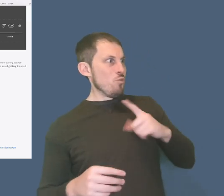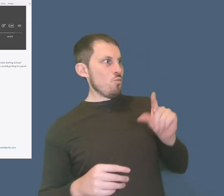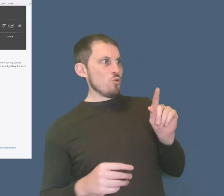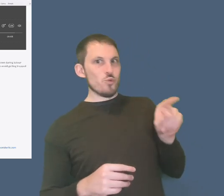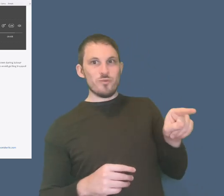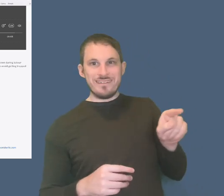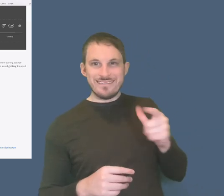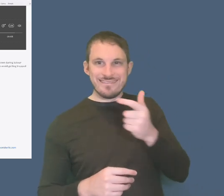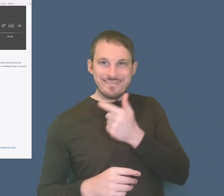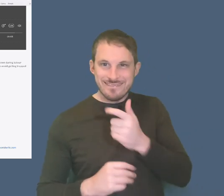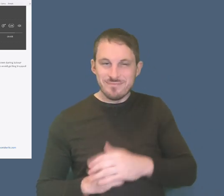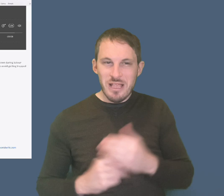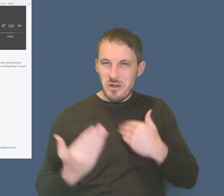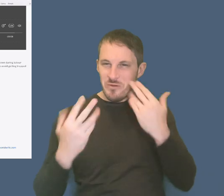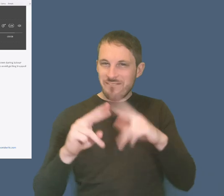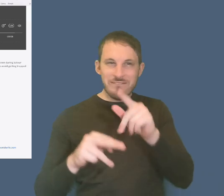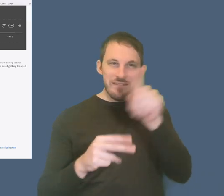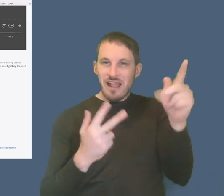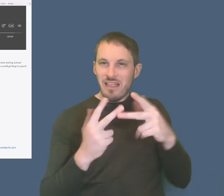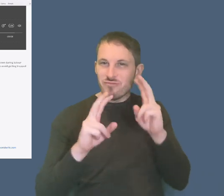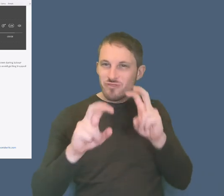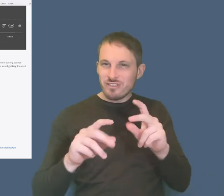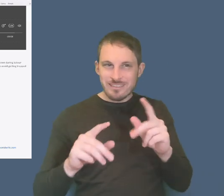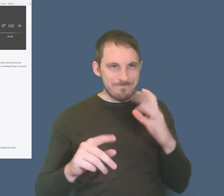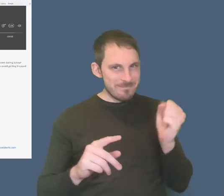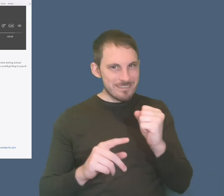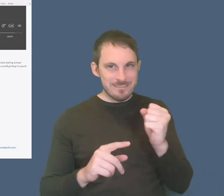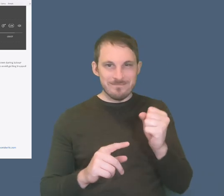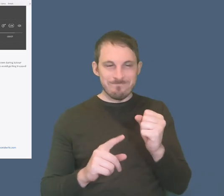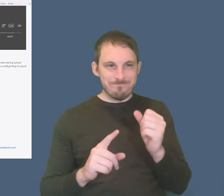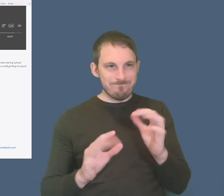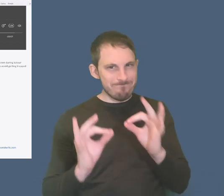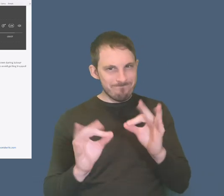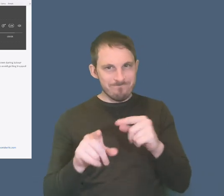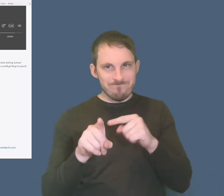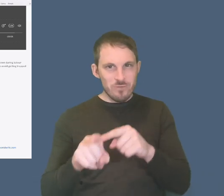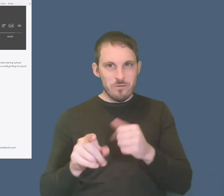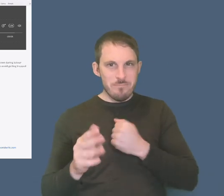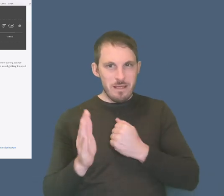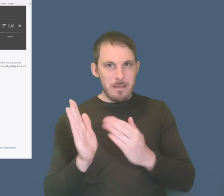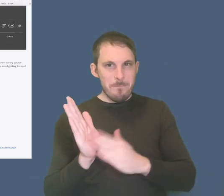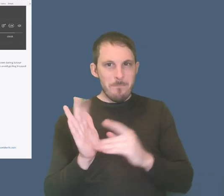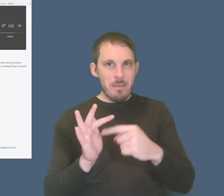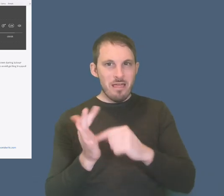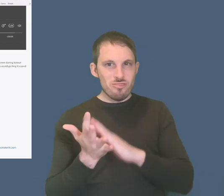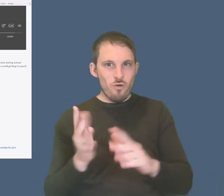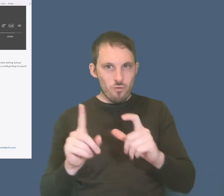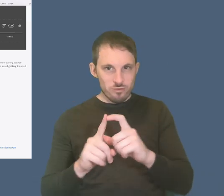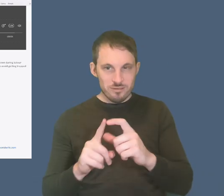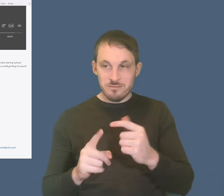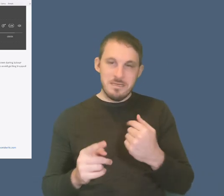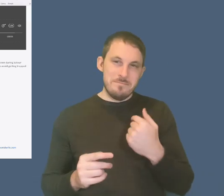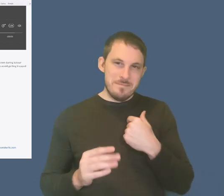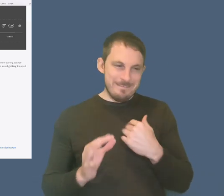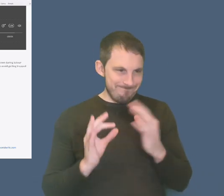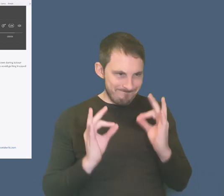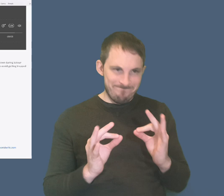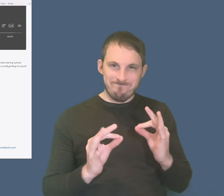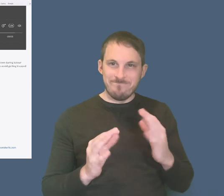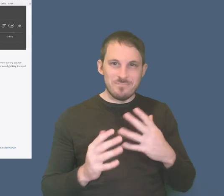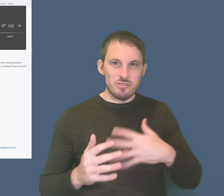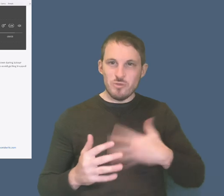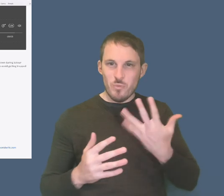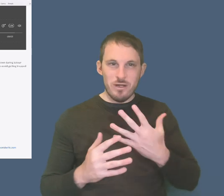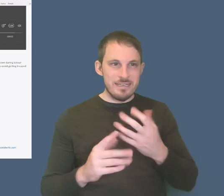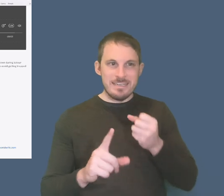are this meticulous about their methods, but I was. I really didn't want to impact how the woman was going to behave in the space